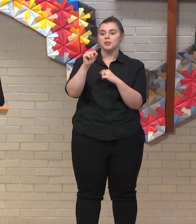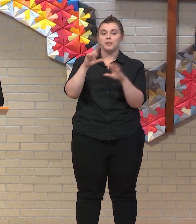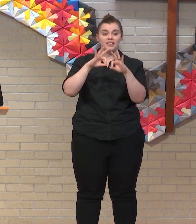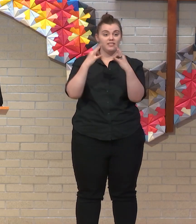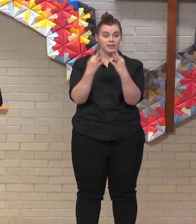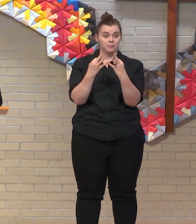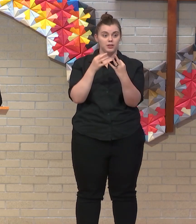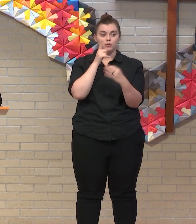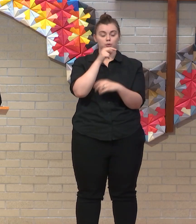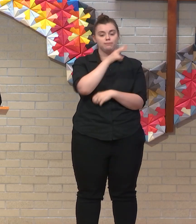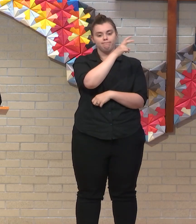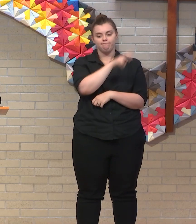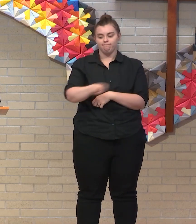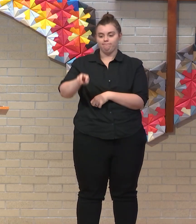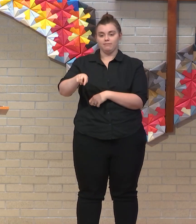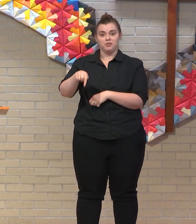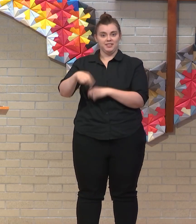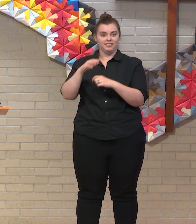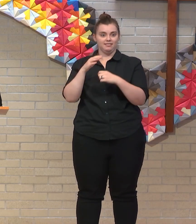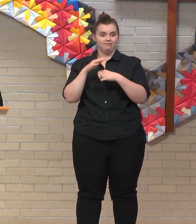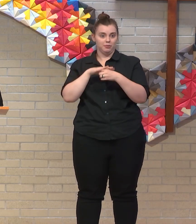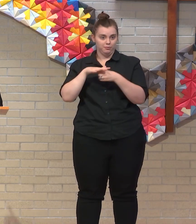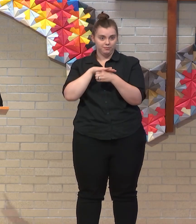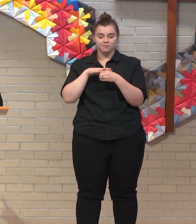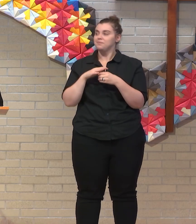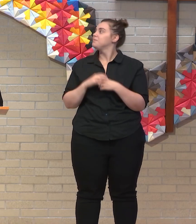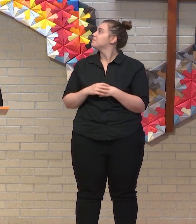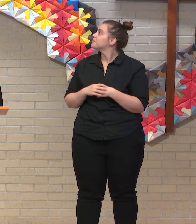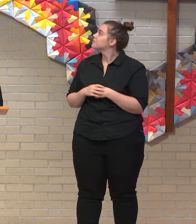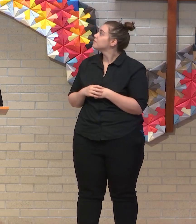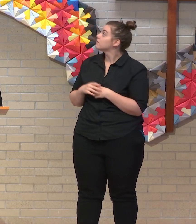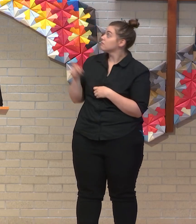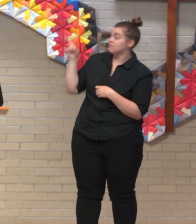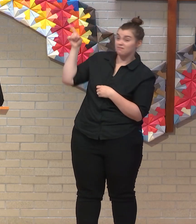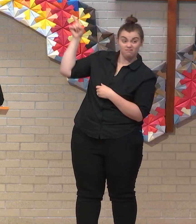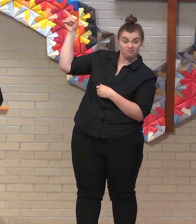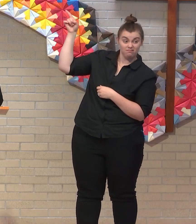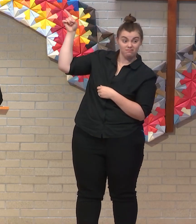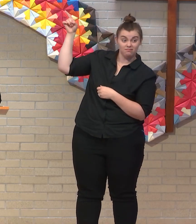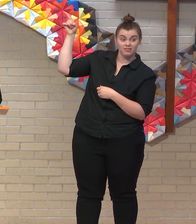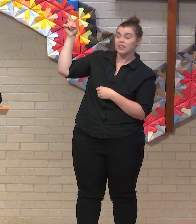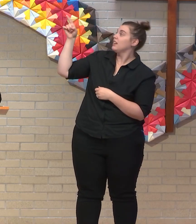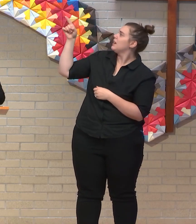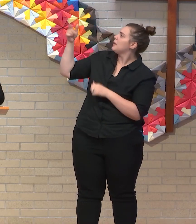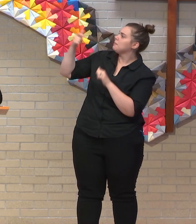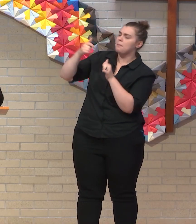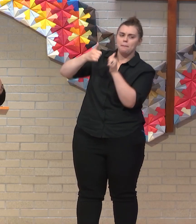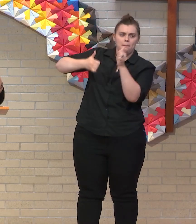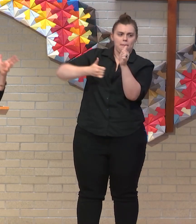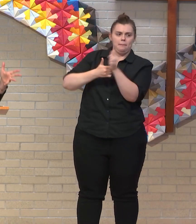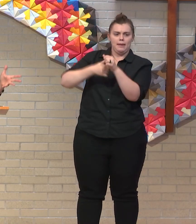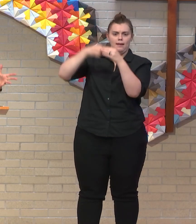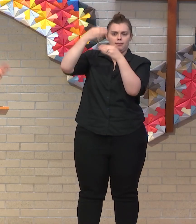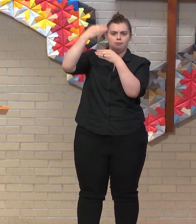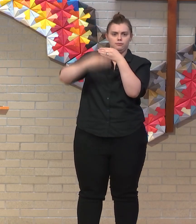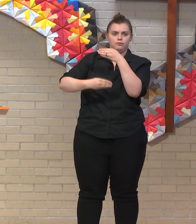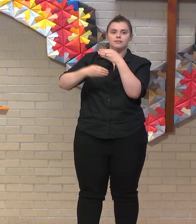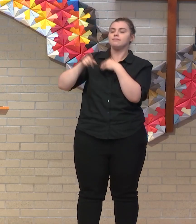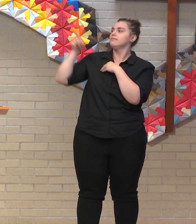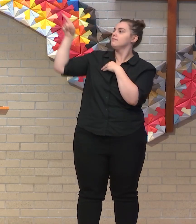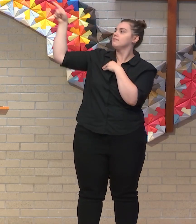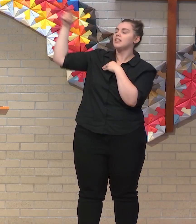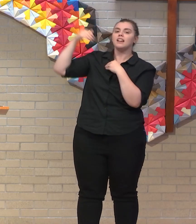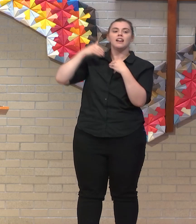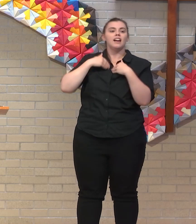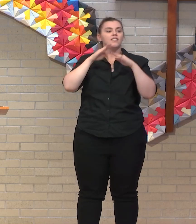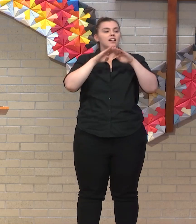who have relocated to our community. Up there, on the balcony behind those screens, is a logistical staging